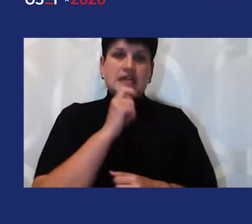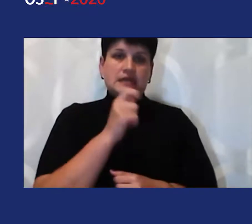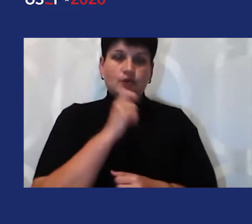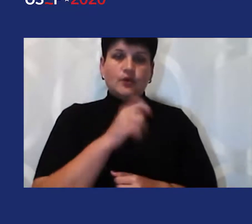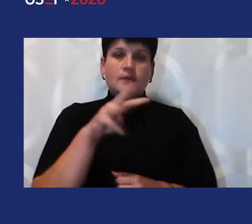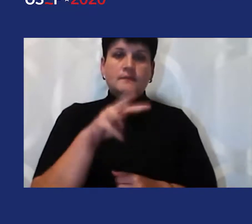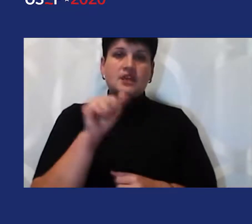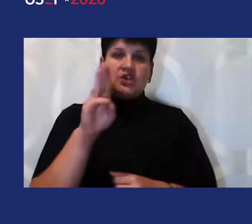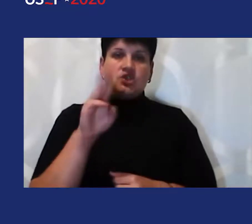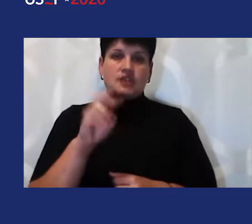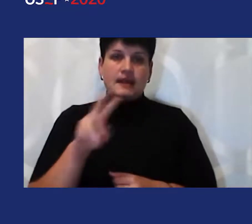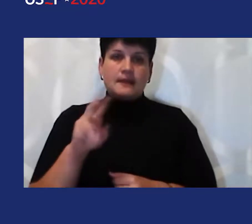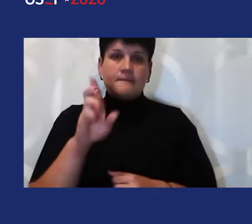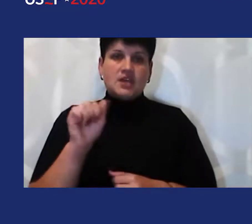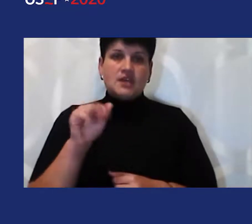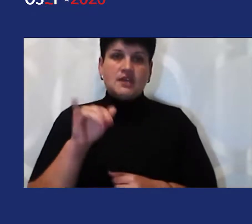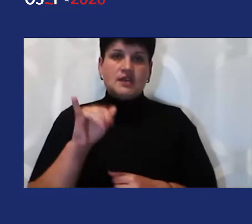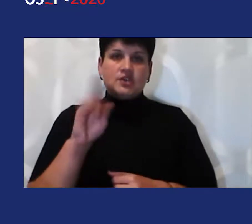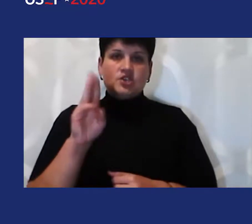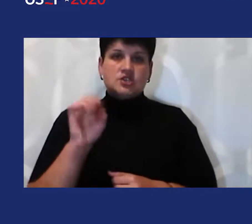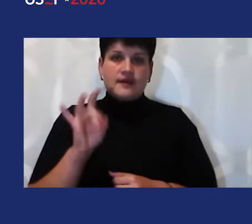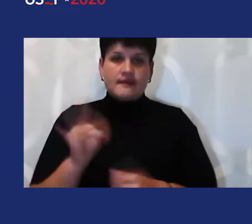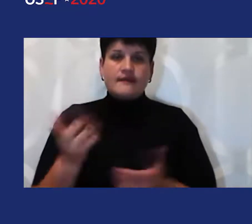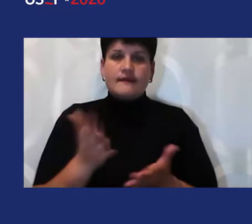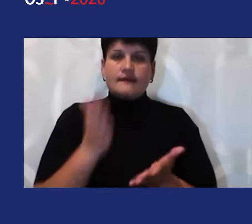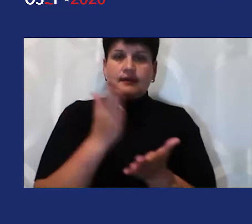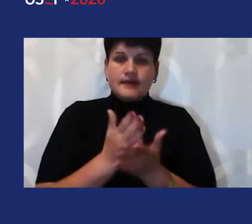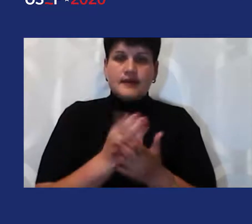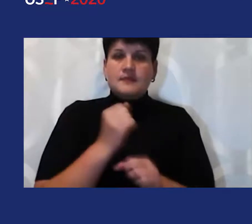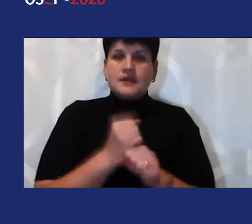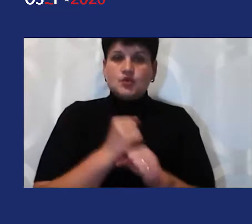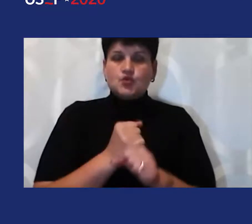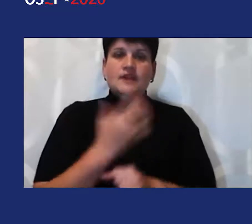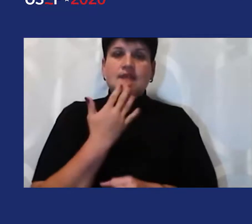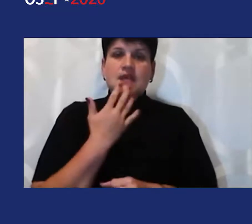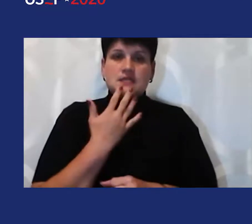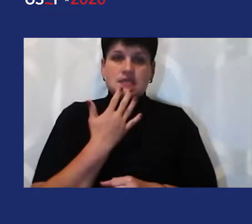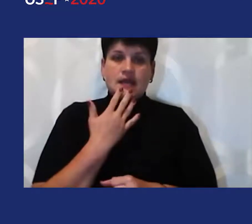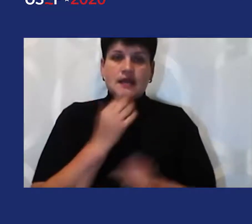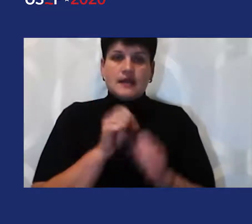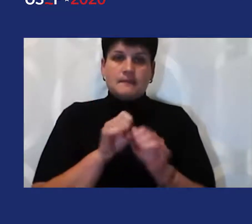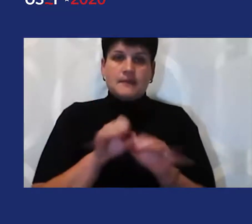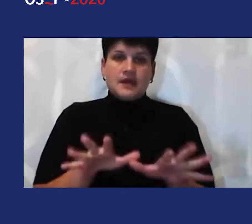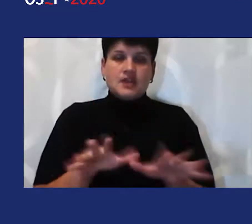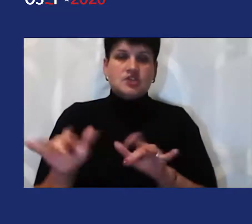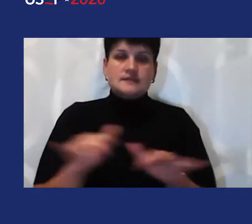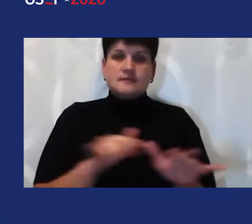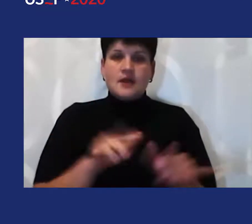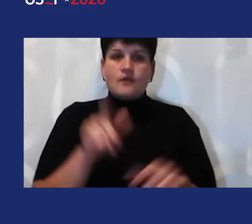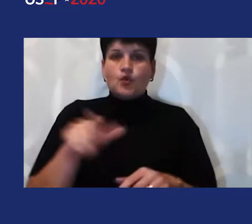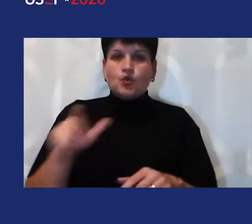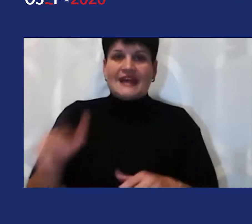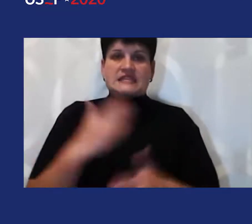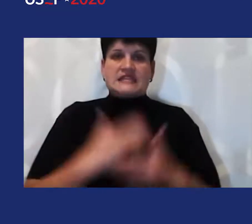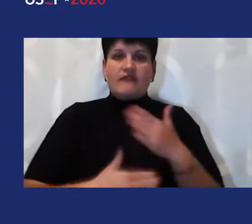and Engagement Manager at the National Disability Rights Network in the United States. And in the US, the rights